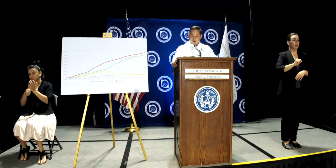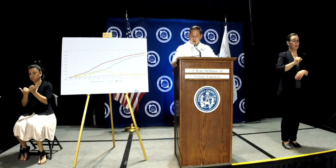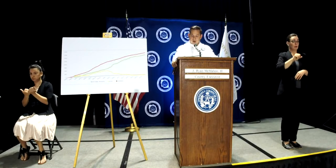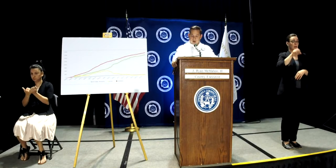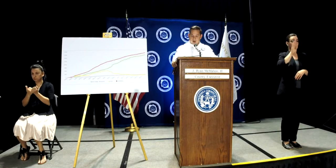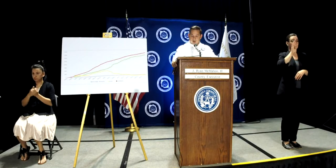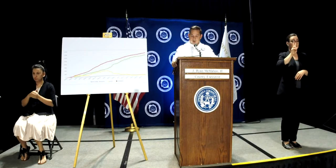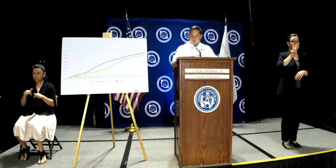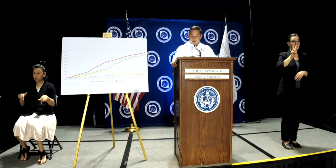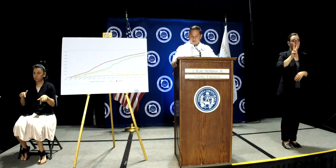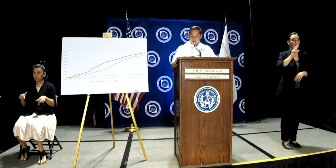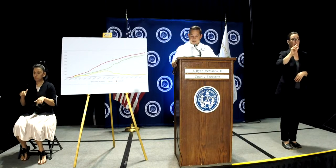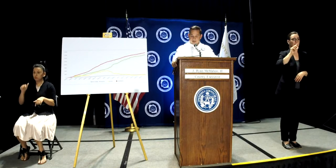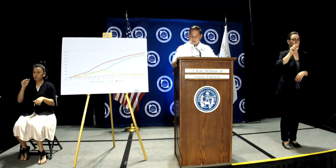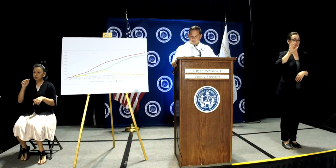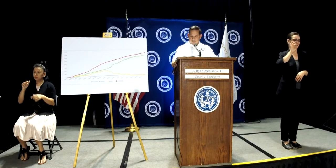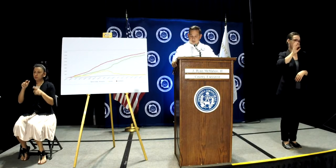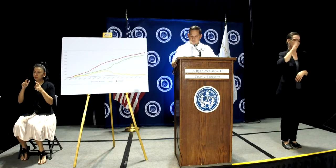well.